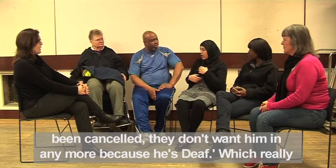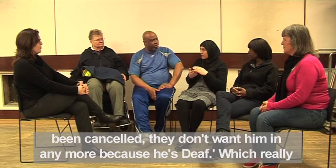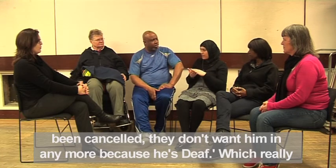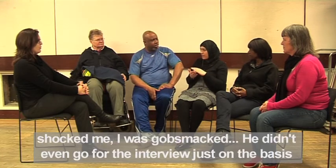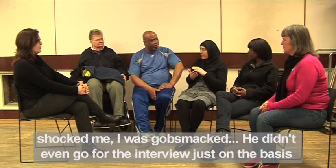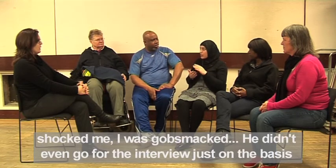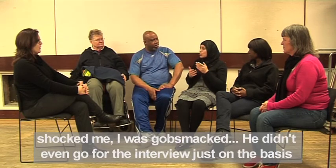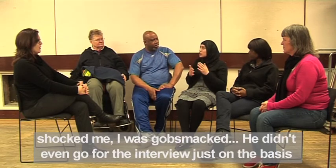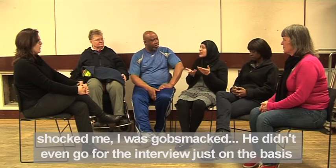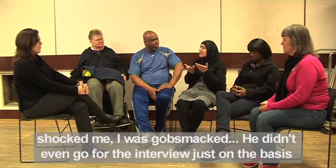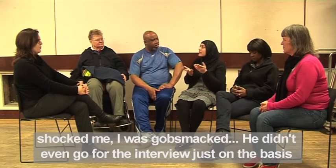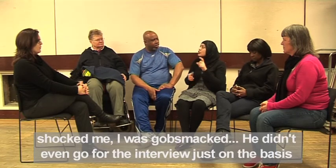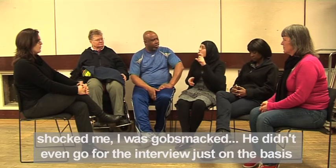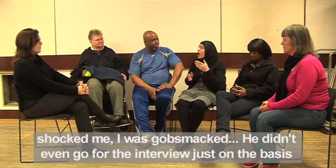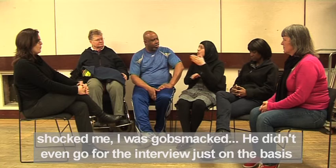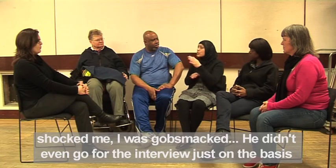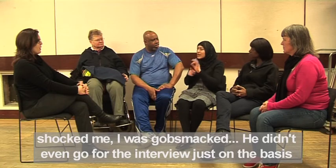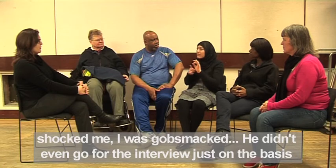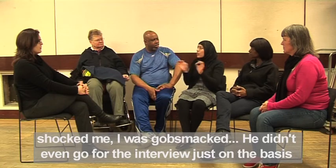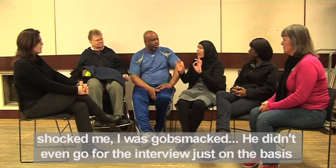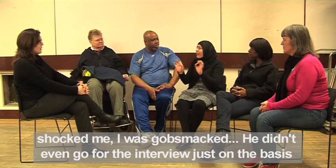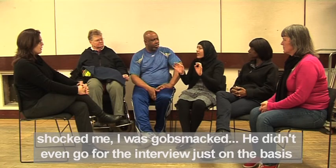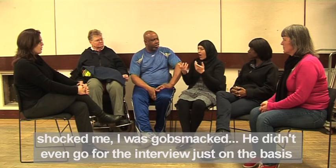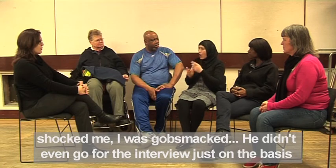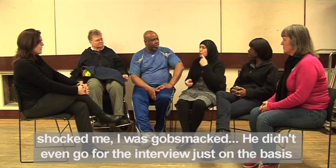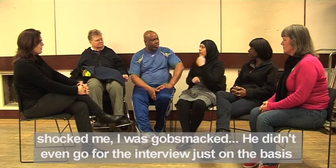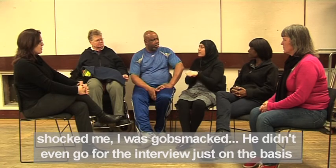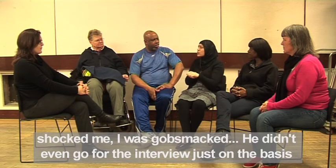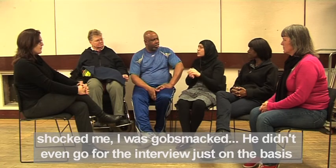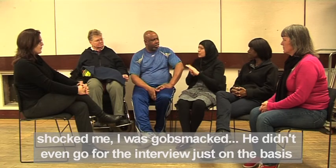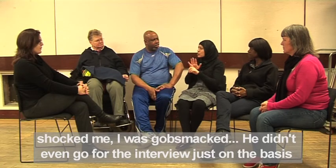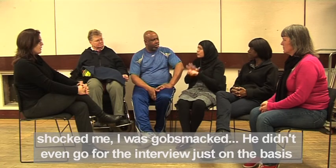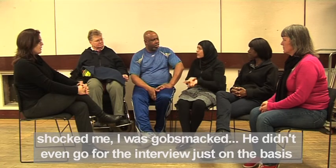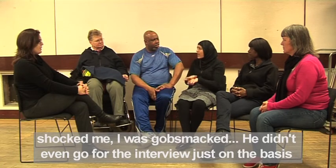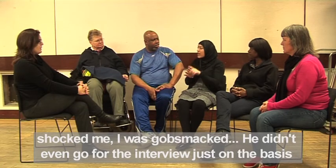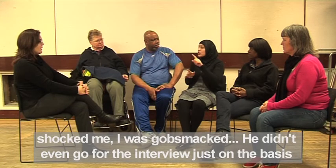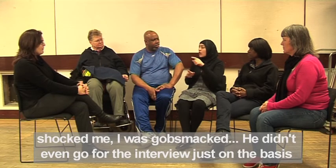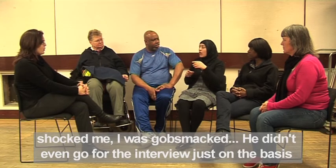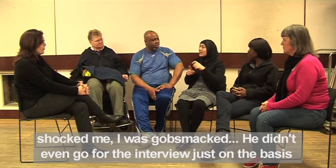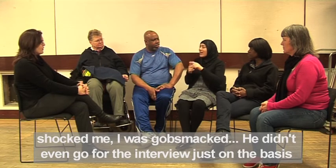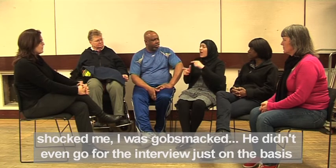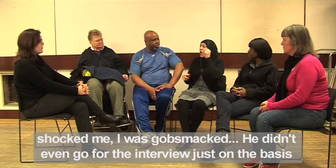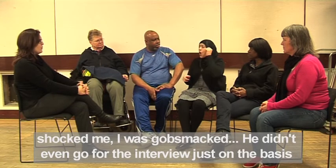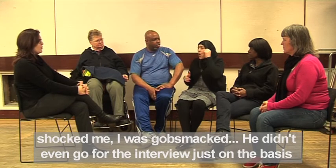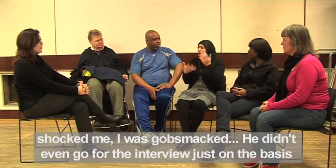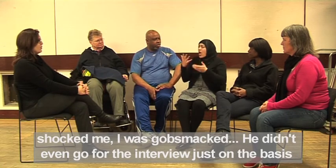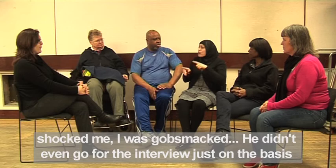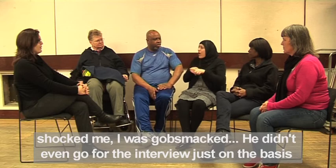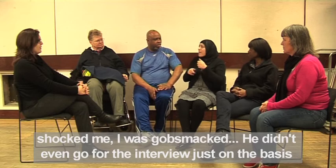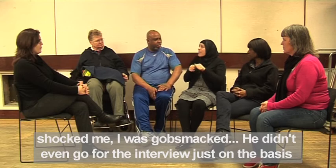me. I was gobsmacked. He went he didn't even go for the interview, just on the basis that he was